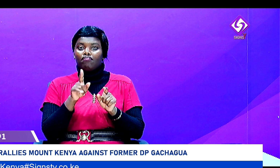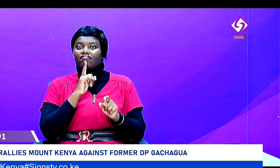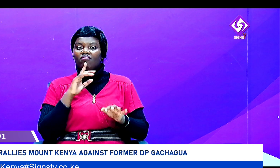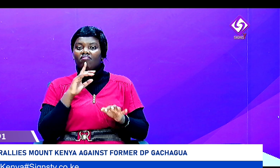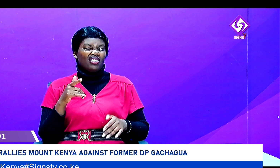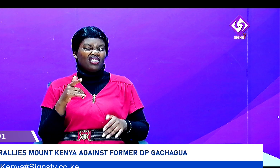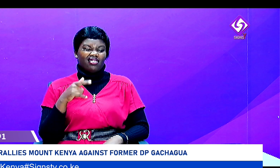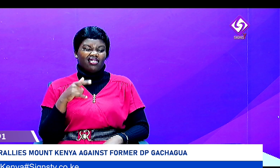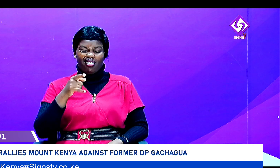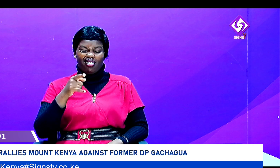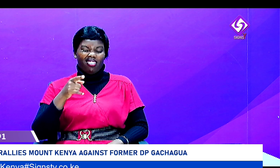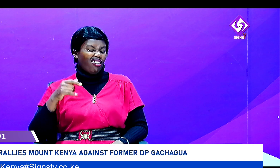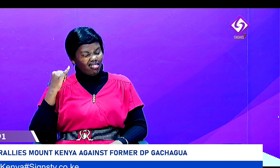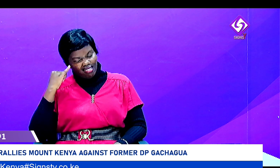backward ideologies.